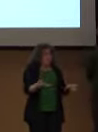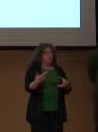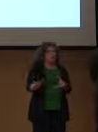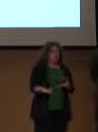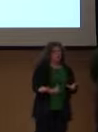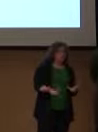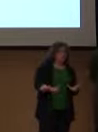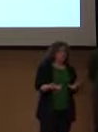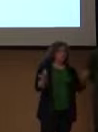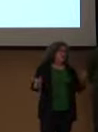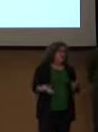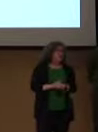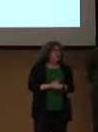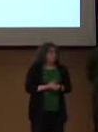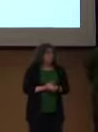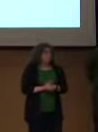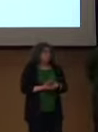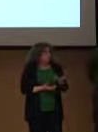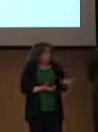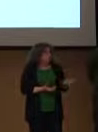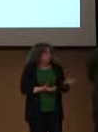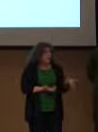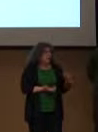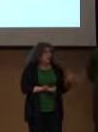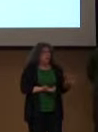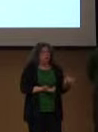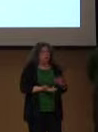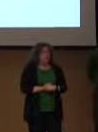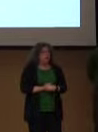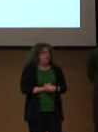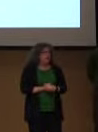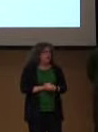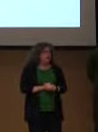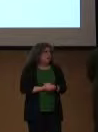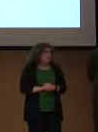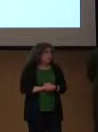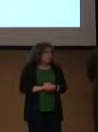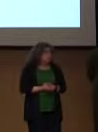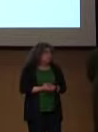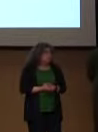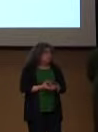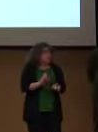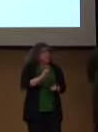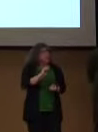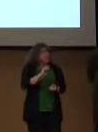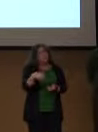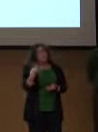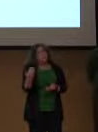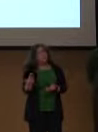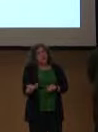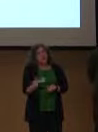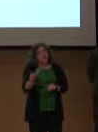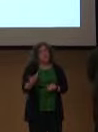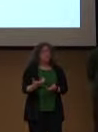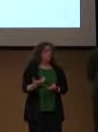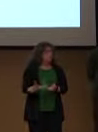them public while they're being filmed, but you could, theoretically, you could do that. And then after